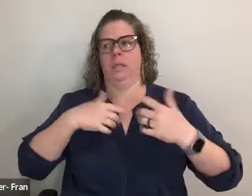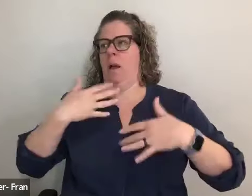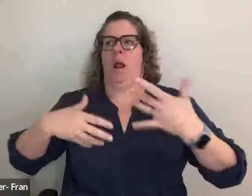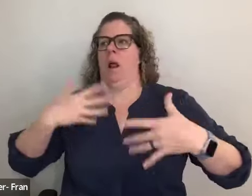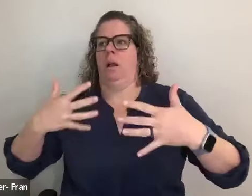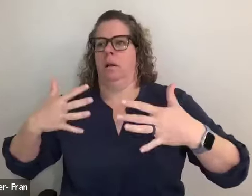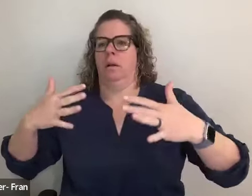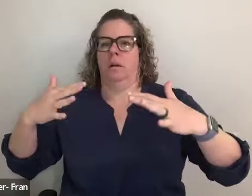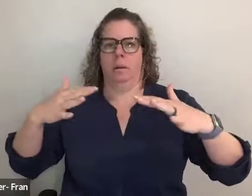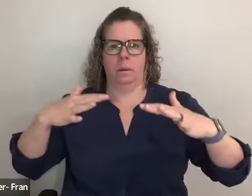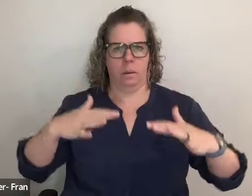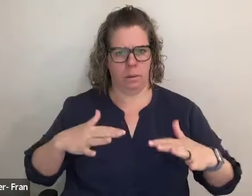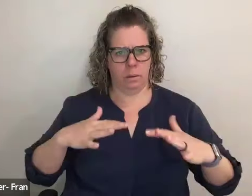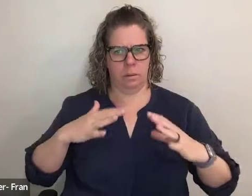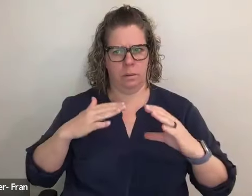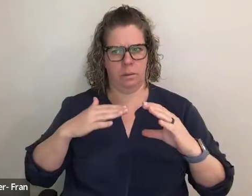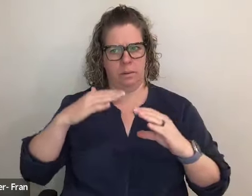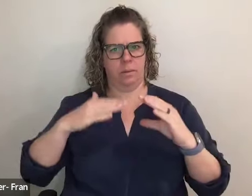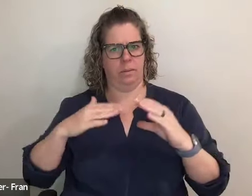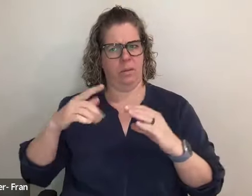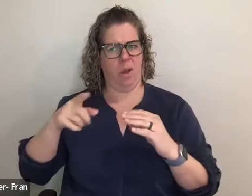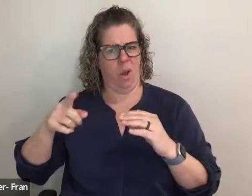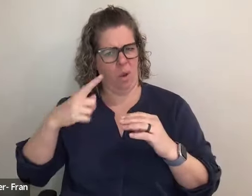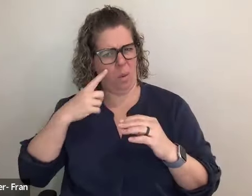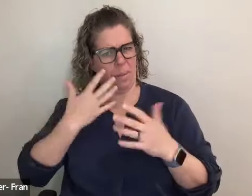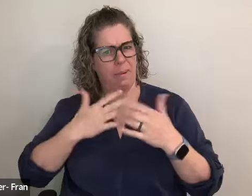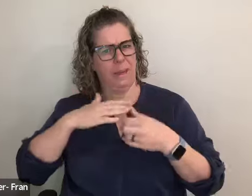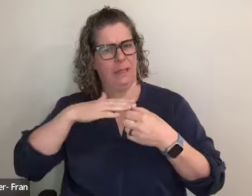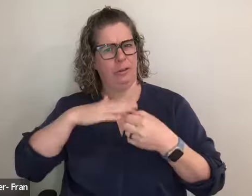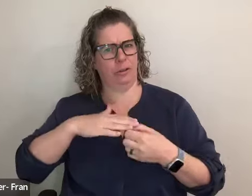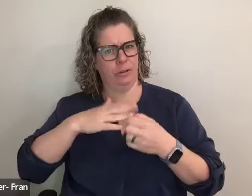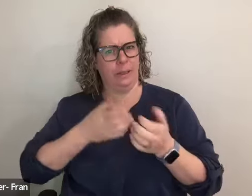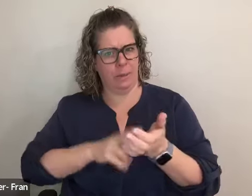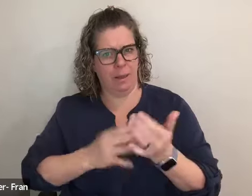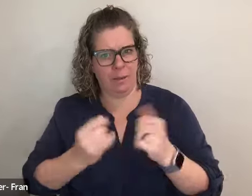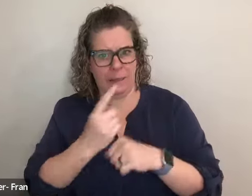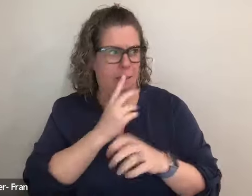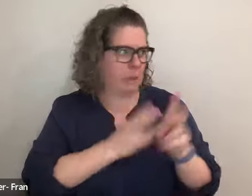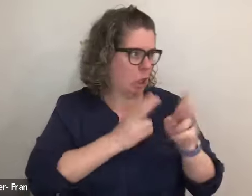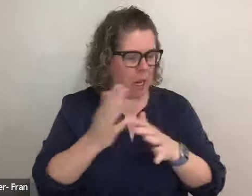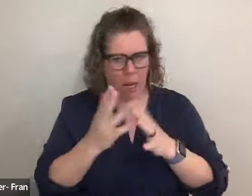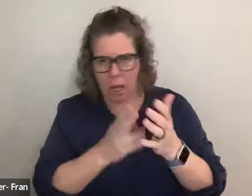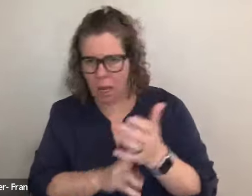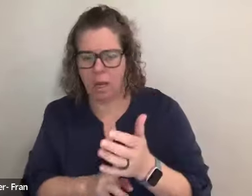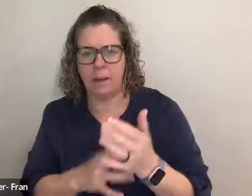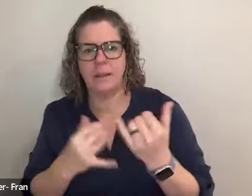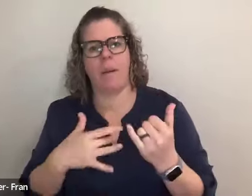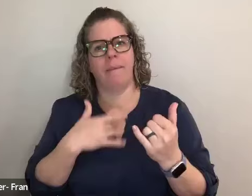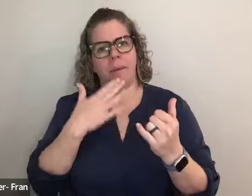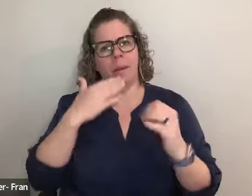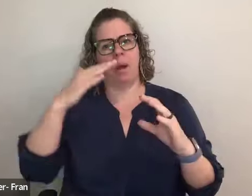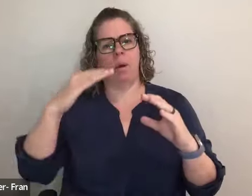kind of validating like, oh, hey, I was a little stressed when we logged on and now I'm feeling better. So practicing those